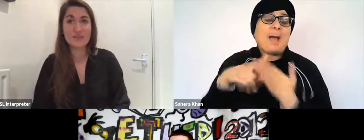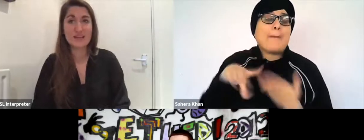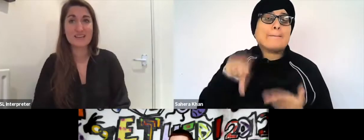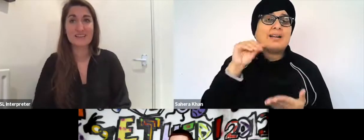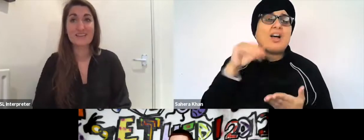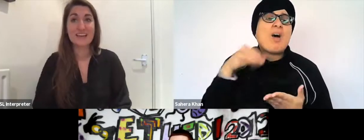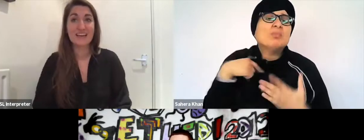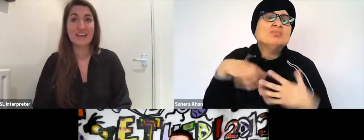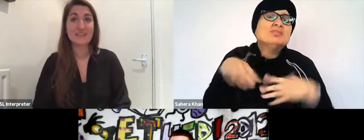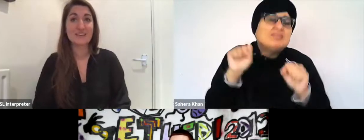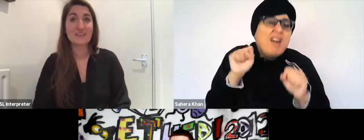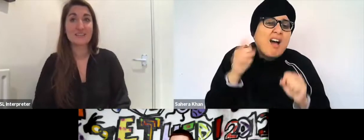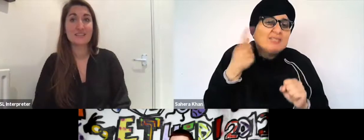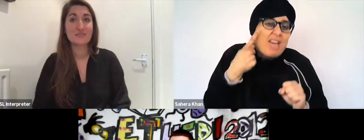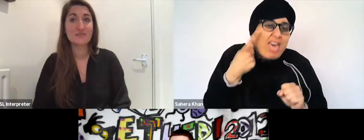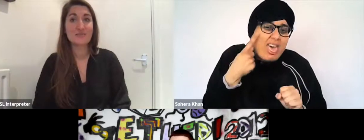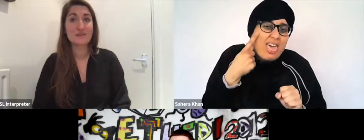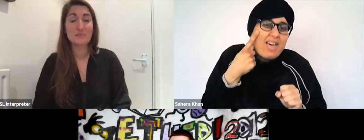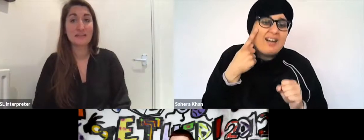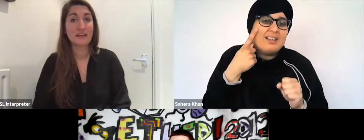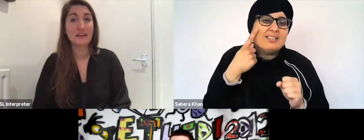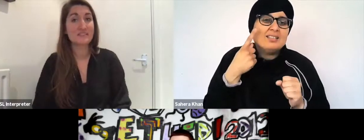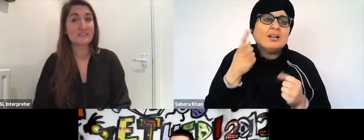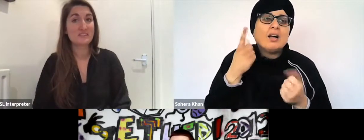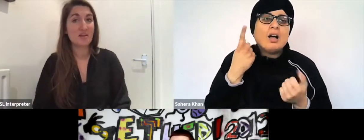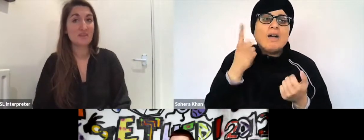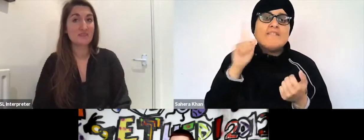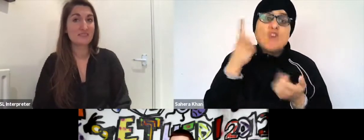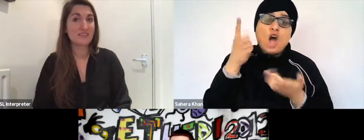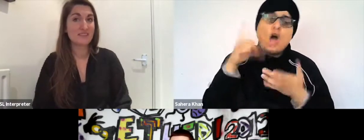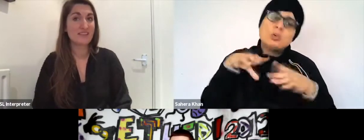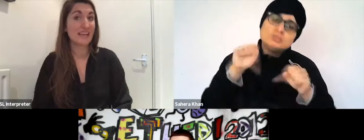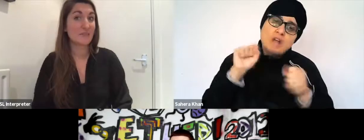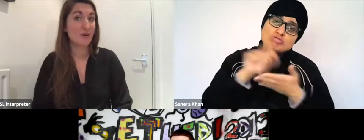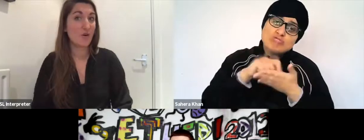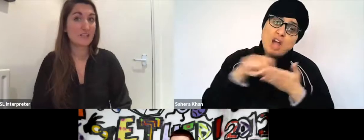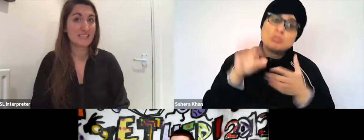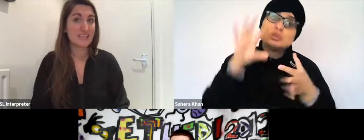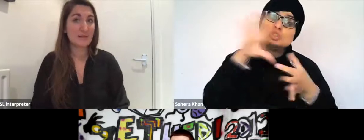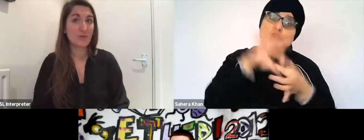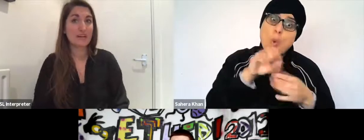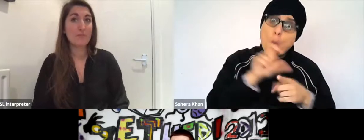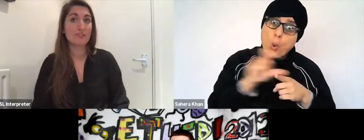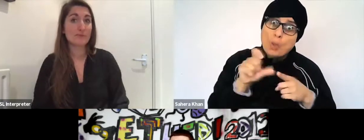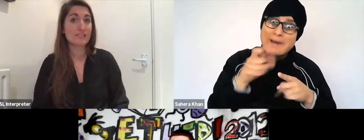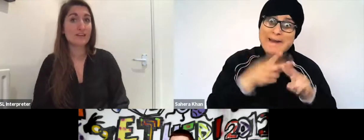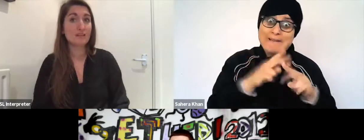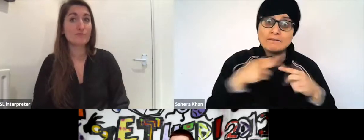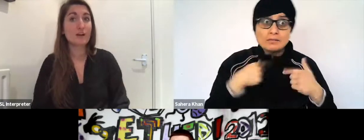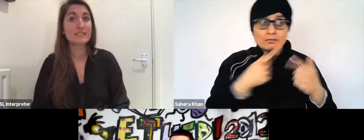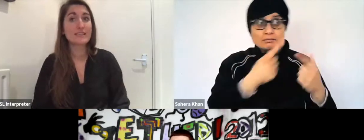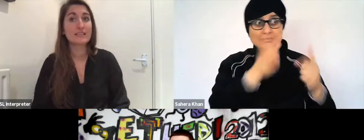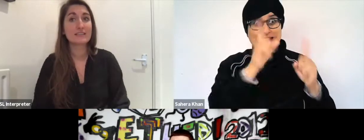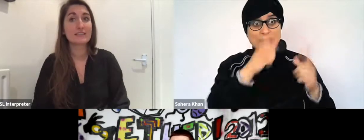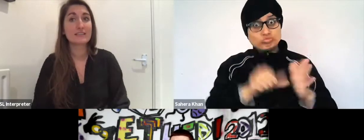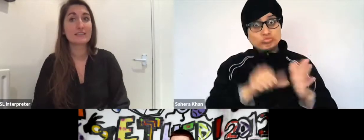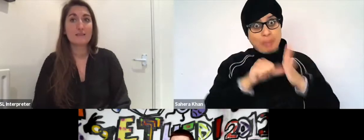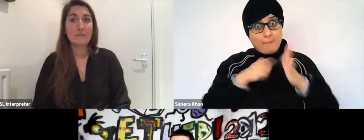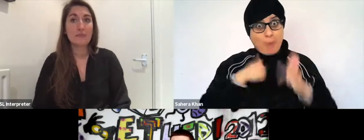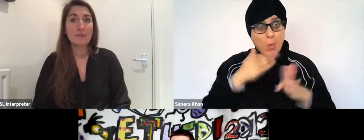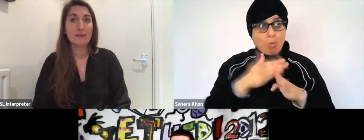and a filmmaker, and I decided to pick that and start getting involved and seeing what would happen. So I started